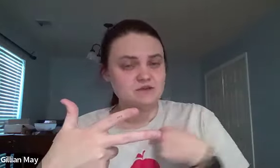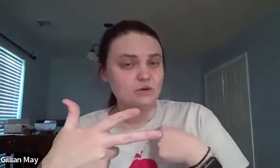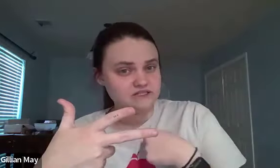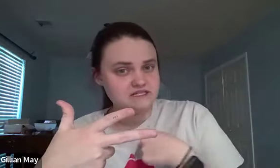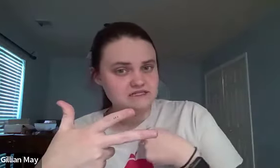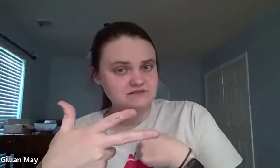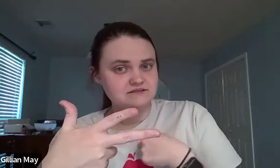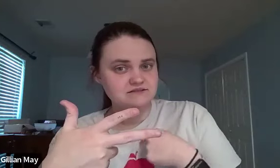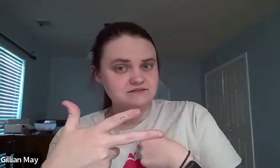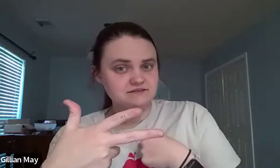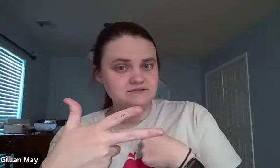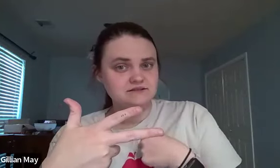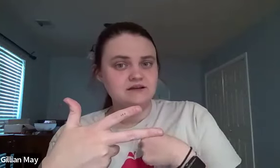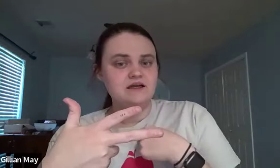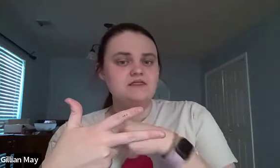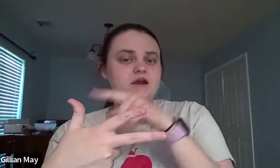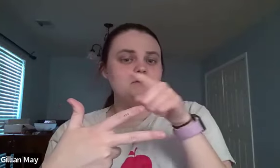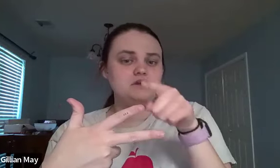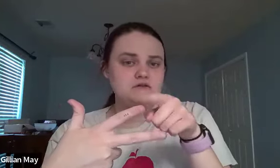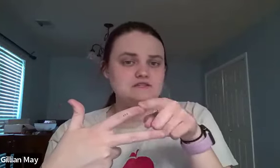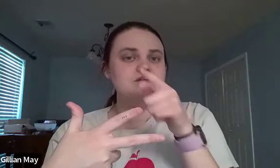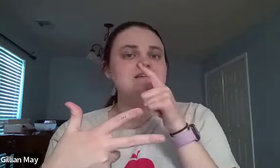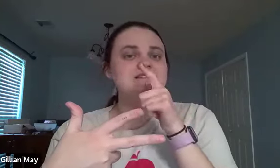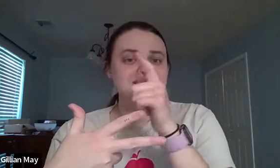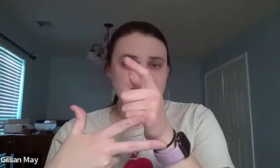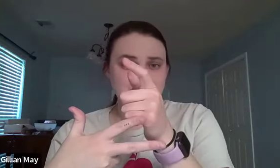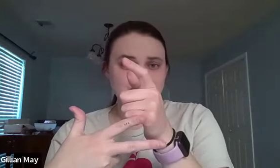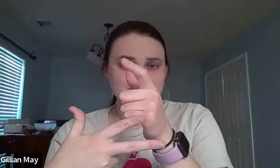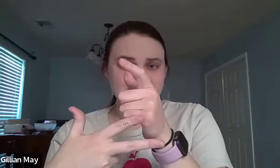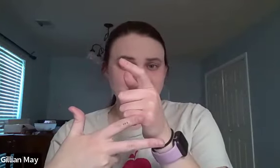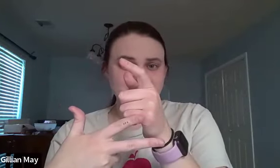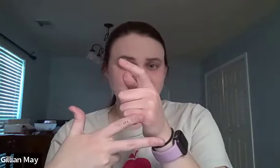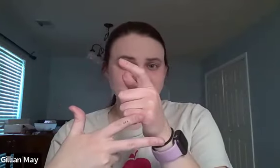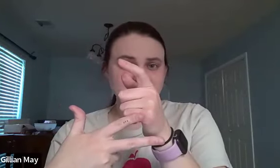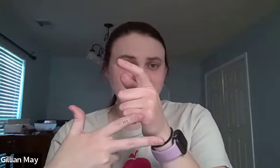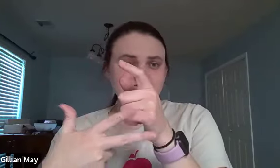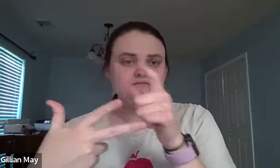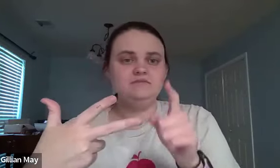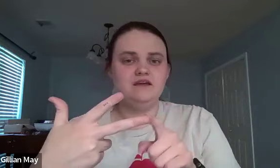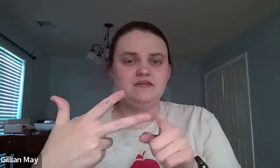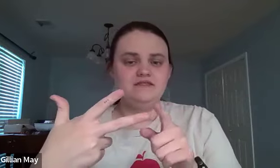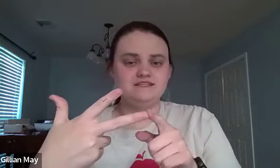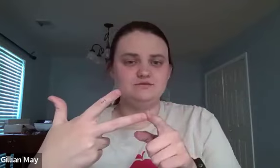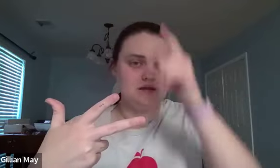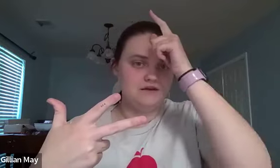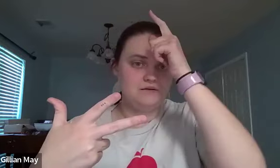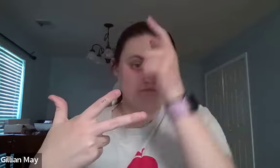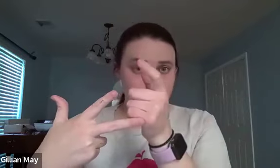the oldest. Then I would go this one, sister. And then this one,